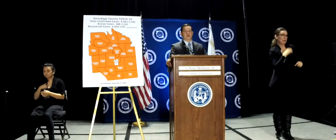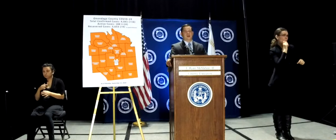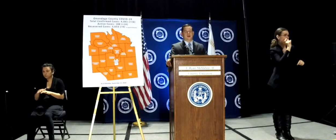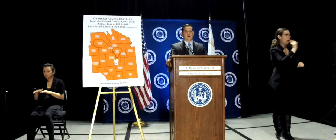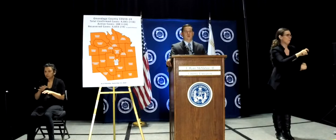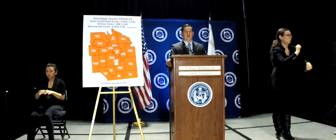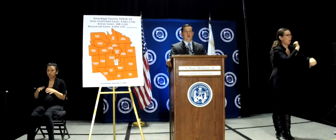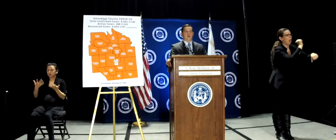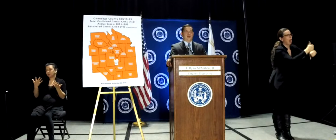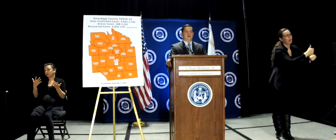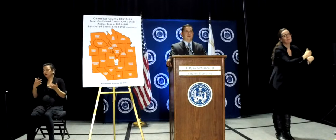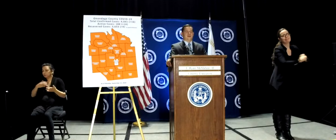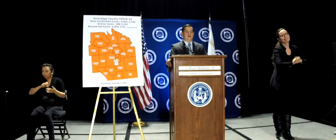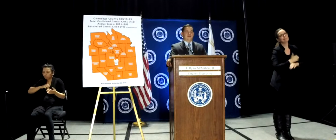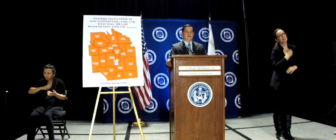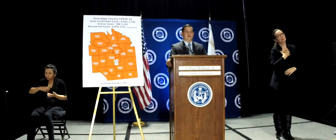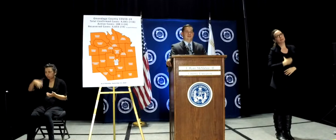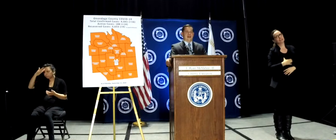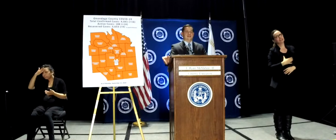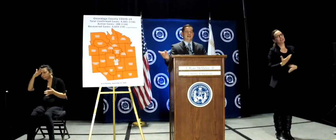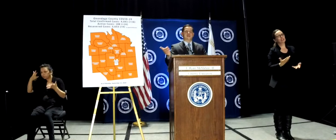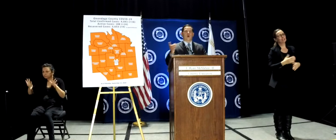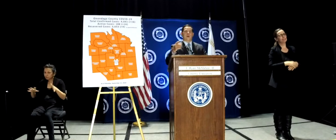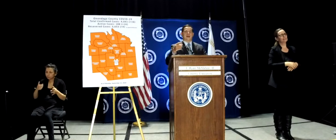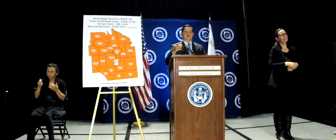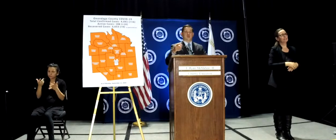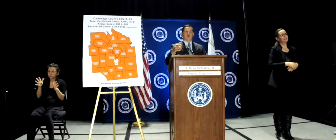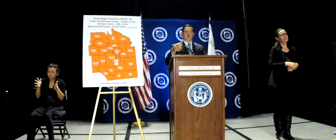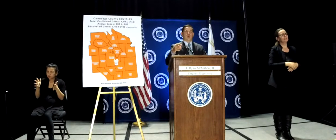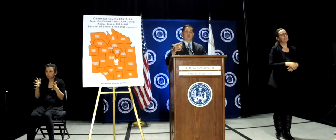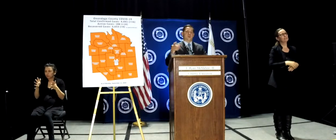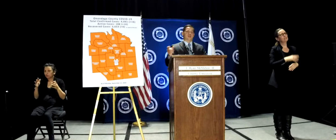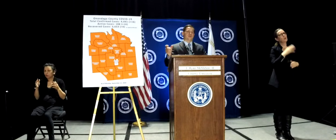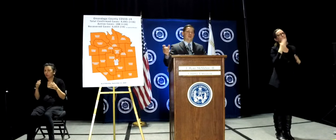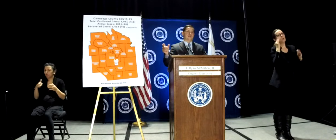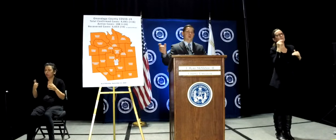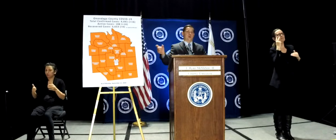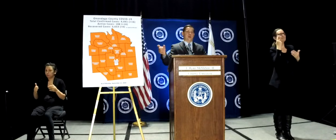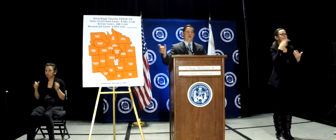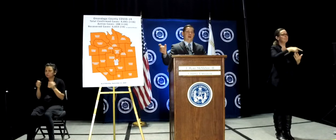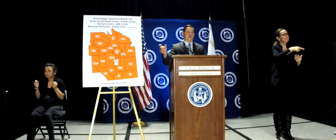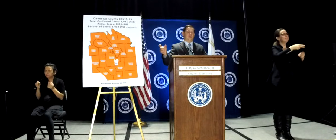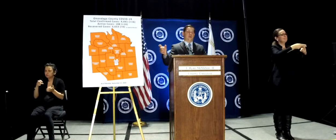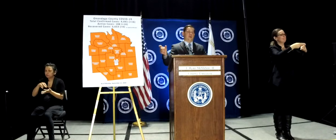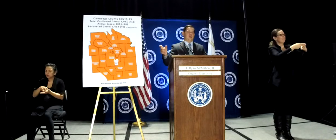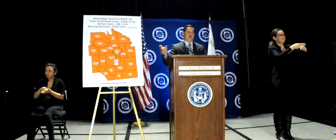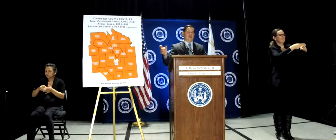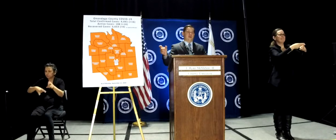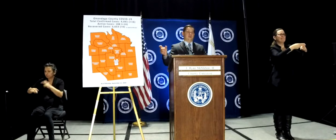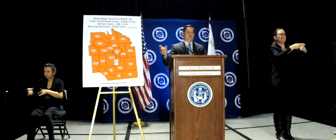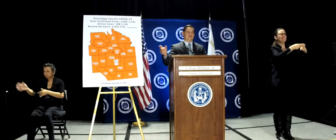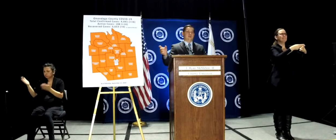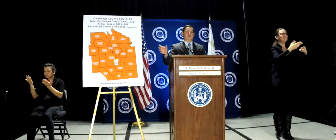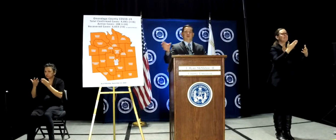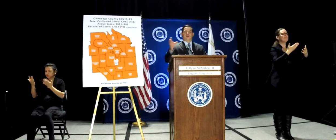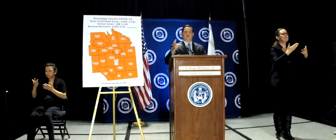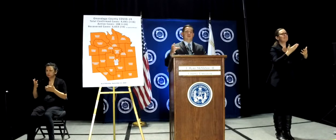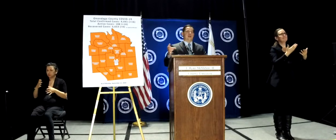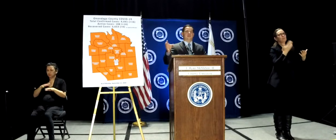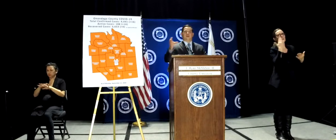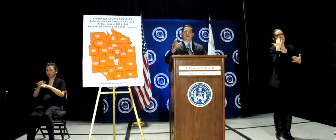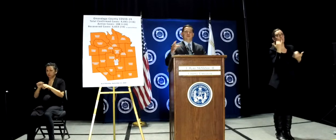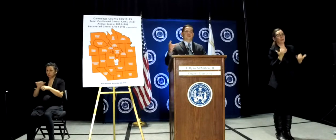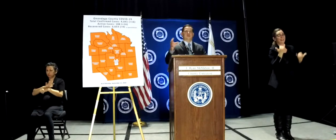So we know that as kids go back to school, especially if kids have been only hanging out with